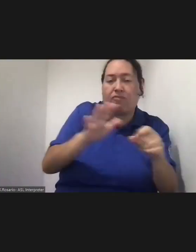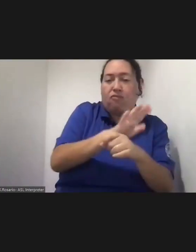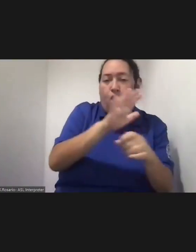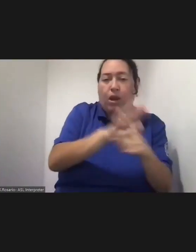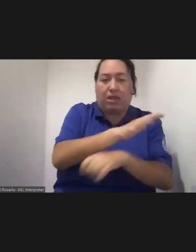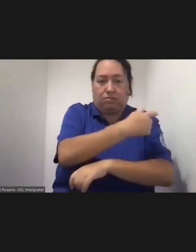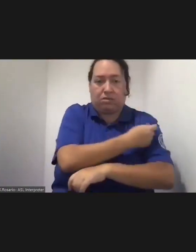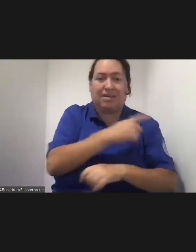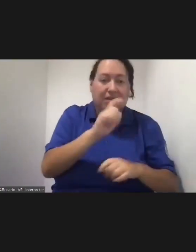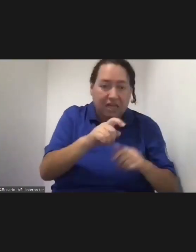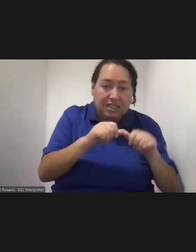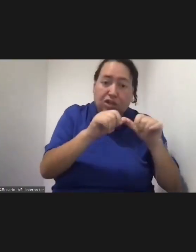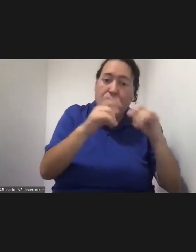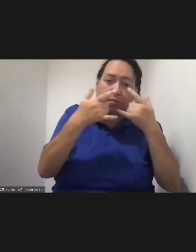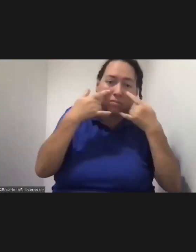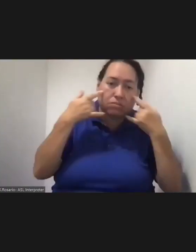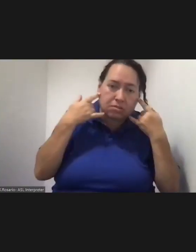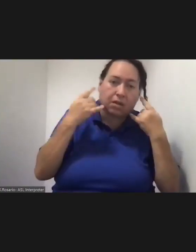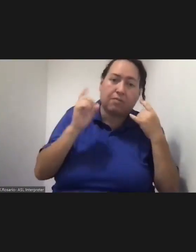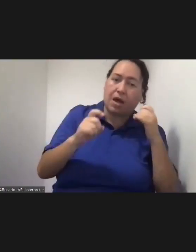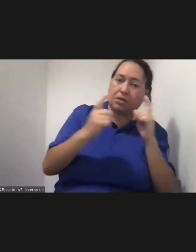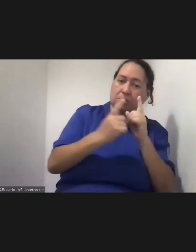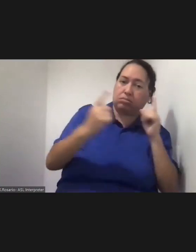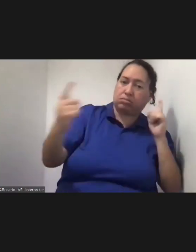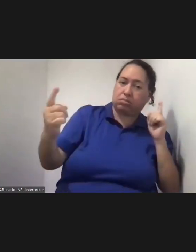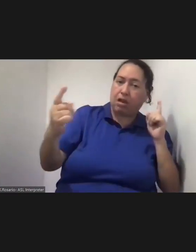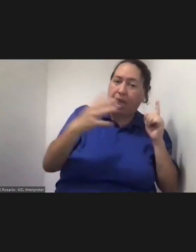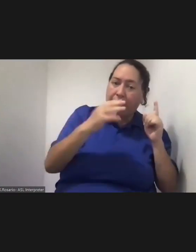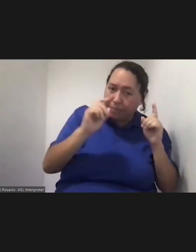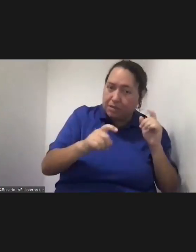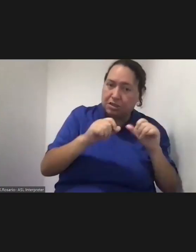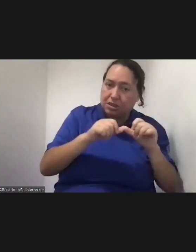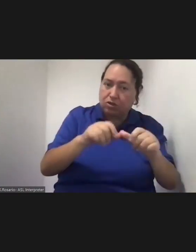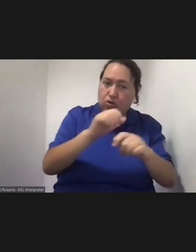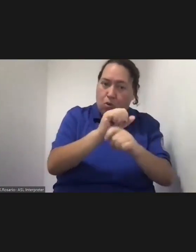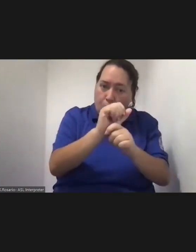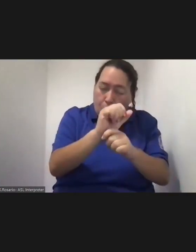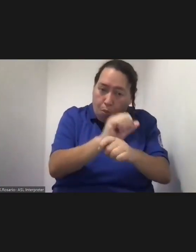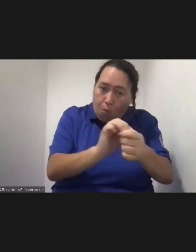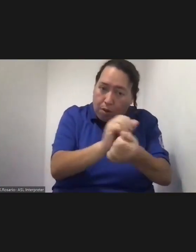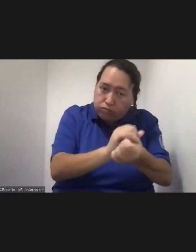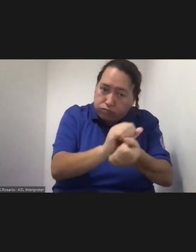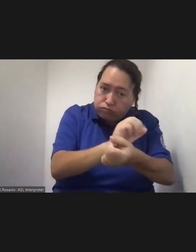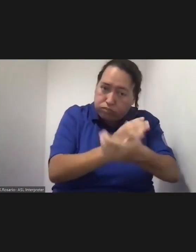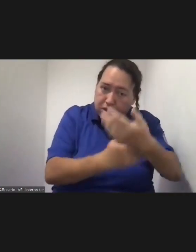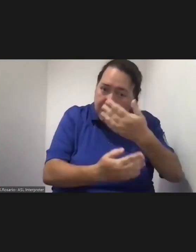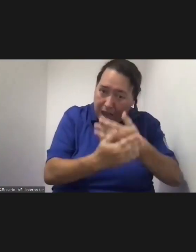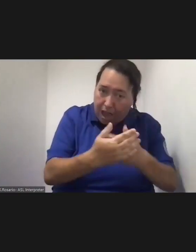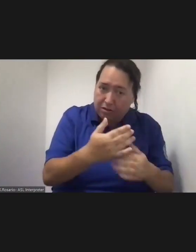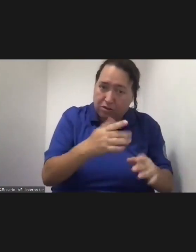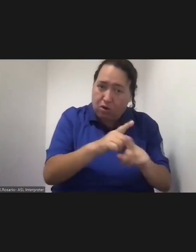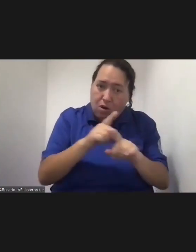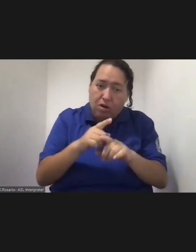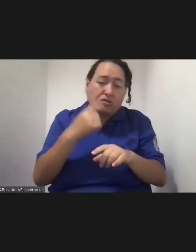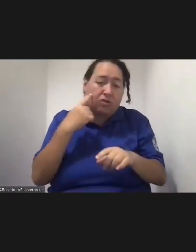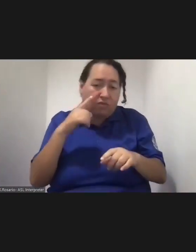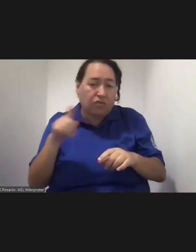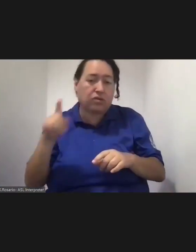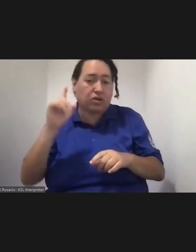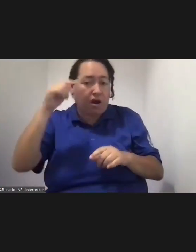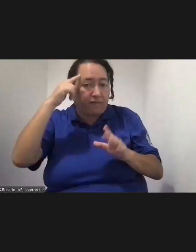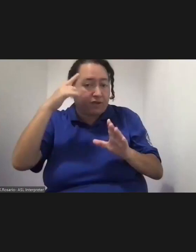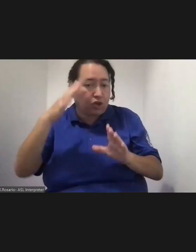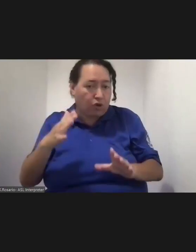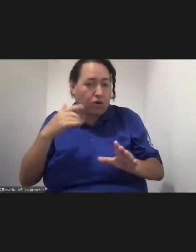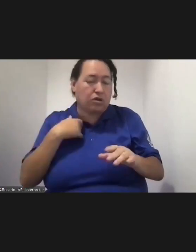mask, keep physical distancing, and continue to wash your hands. And I also join the governor in her call to action to come